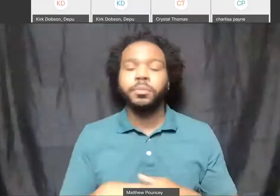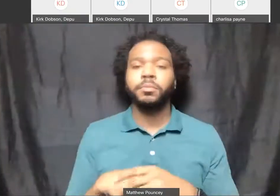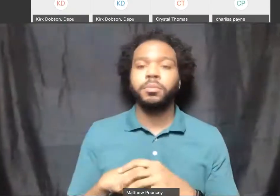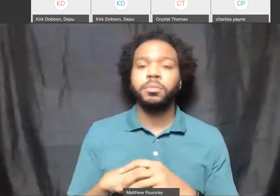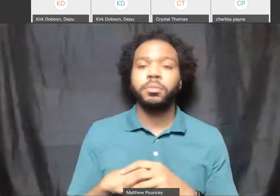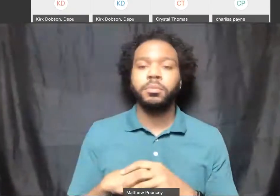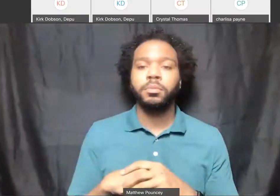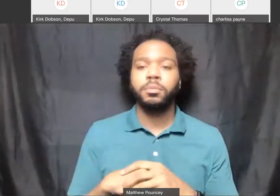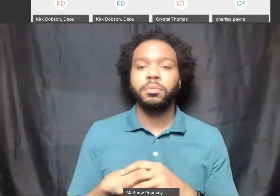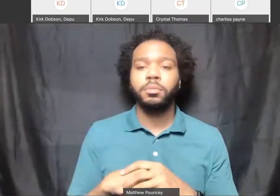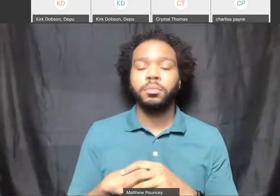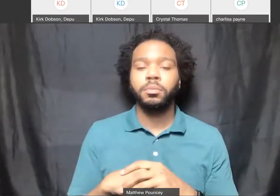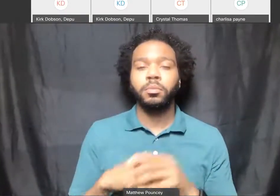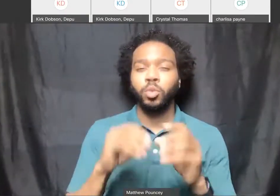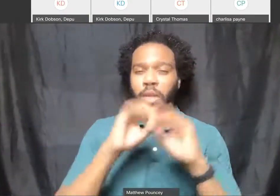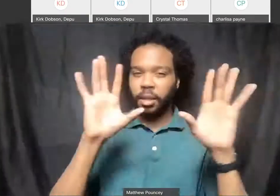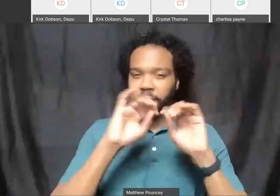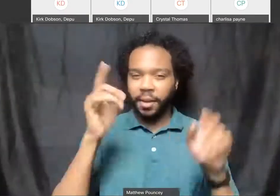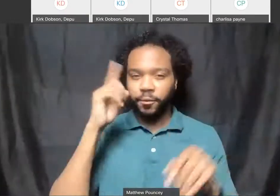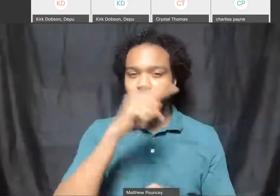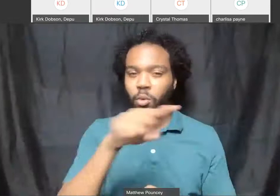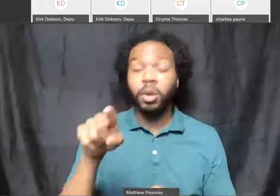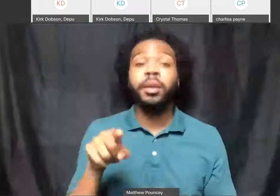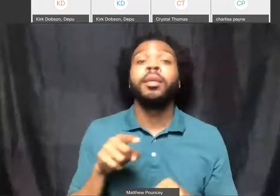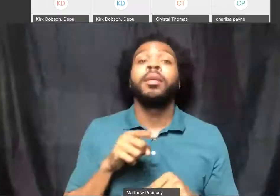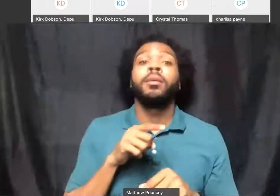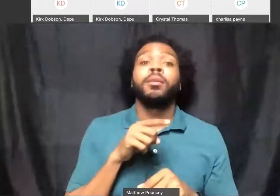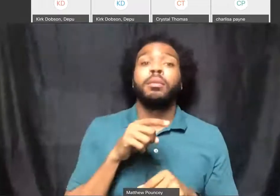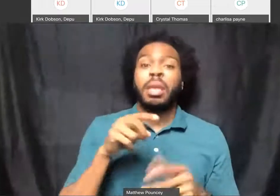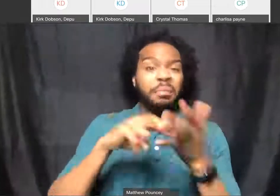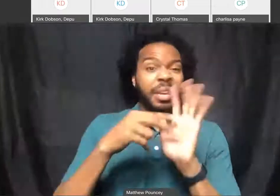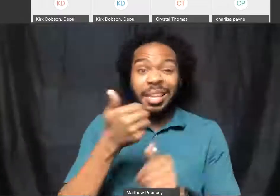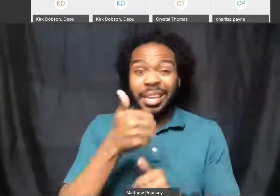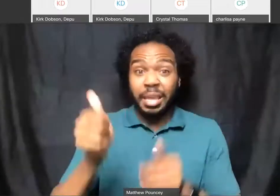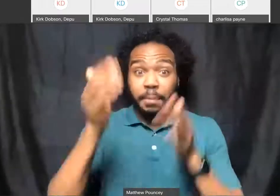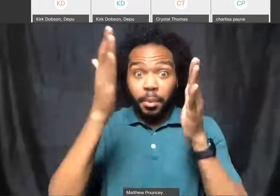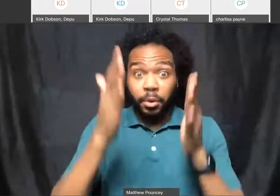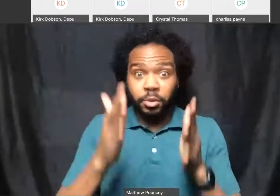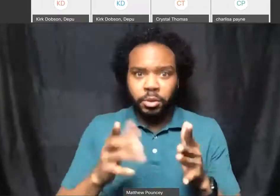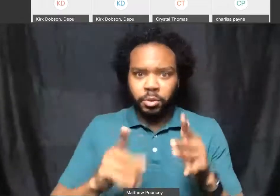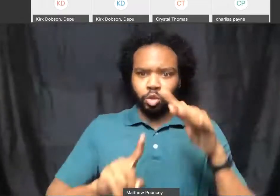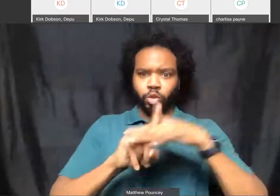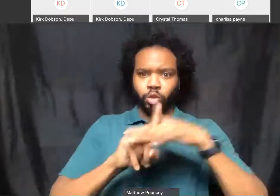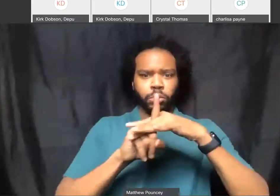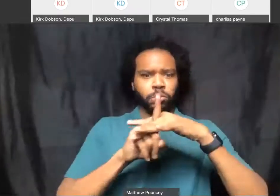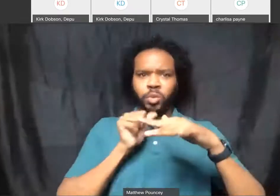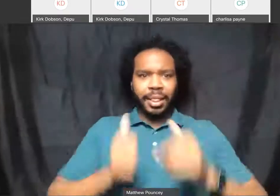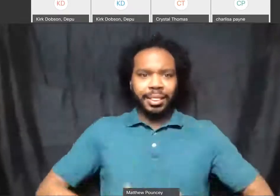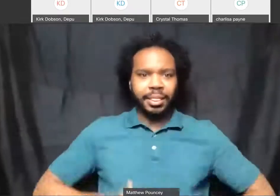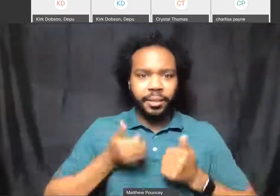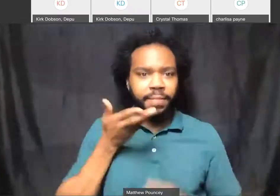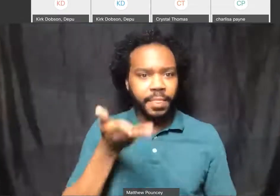Just to clarify for people, that means anybody that comes in who doesn't live there. And so that would